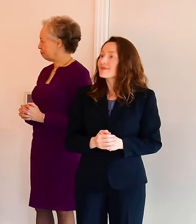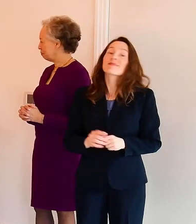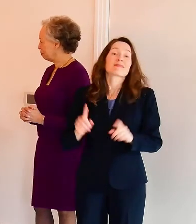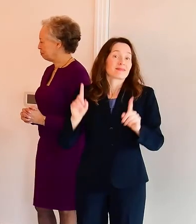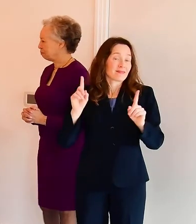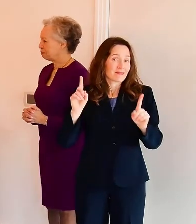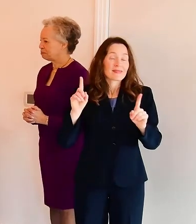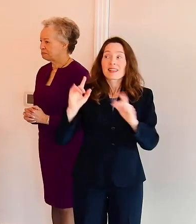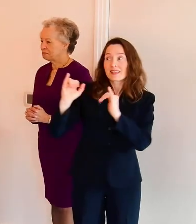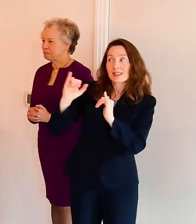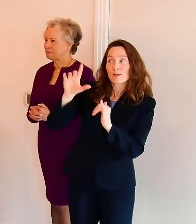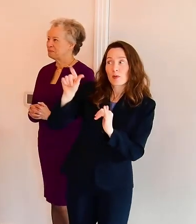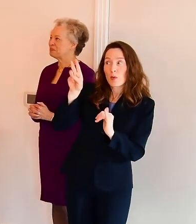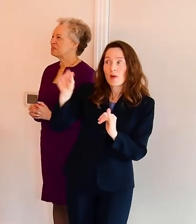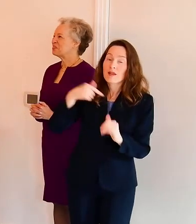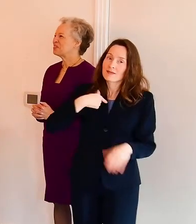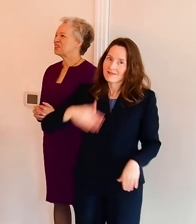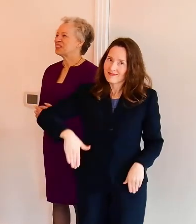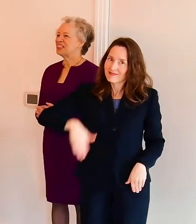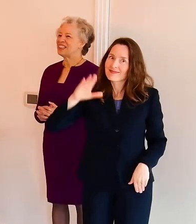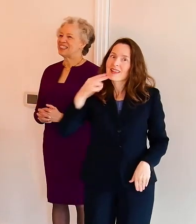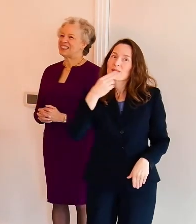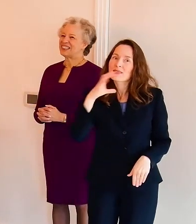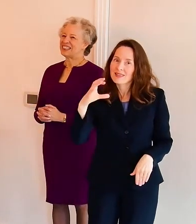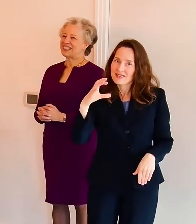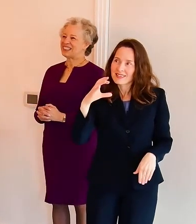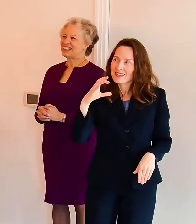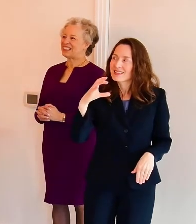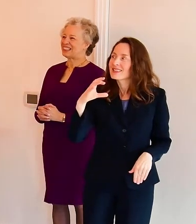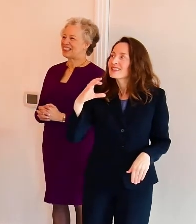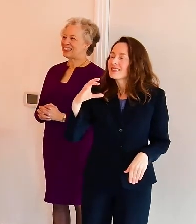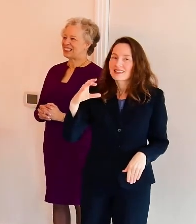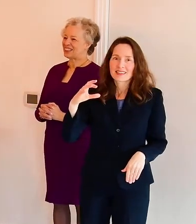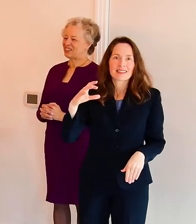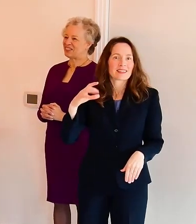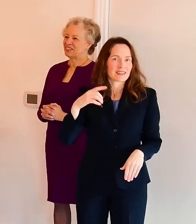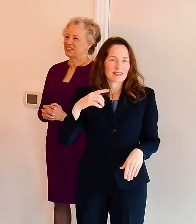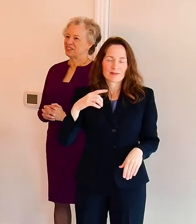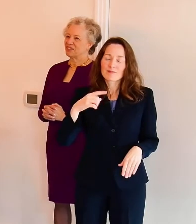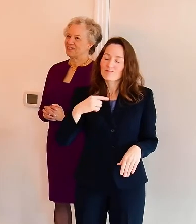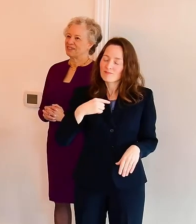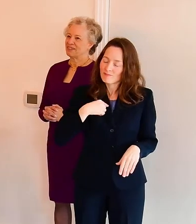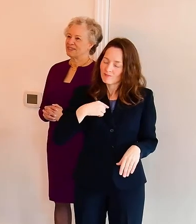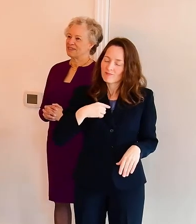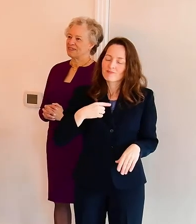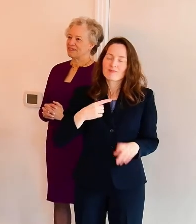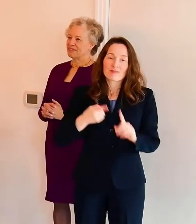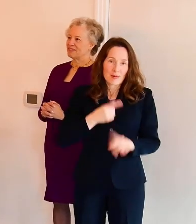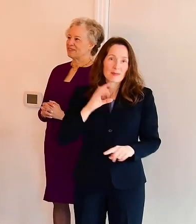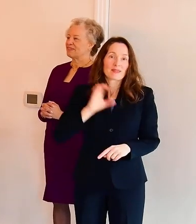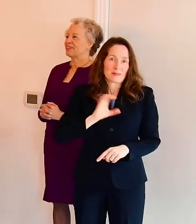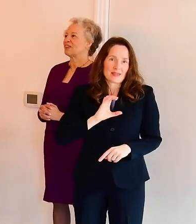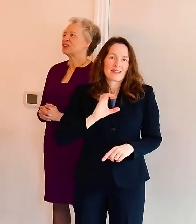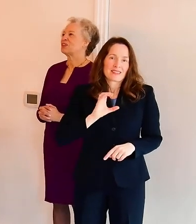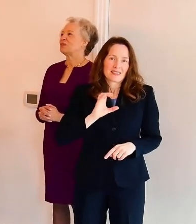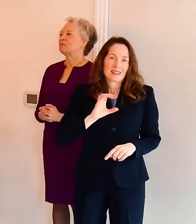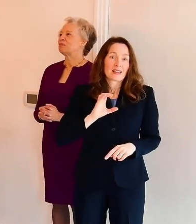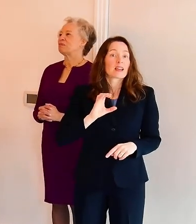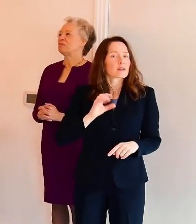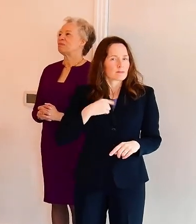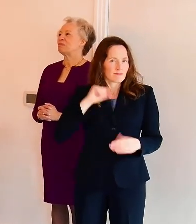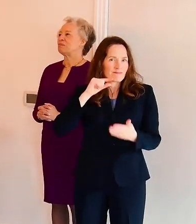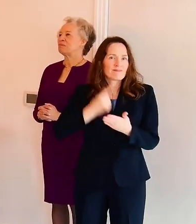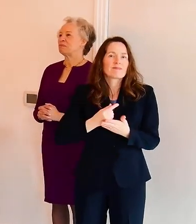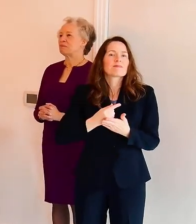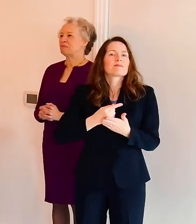Laura, I'm a Howard County baby and Columbia native. It's a product of the public school system